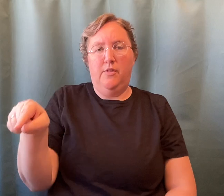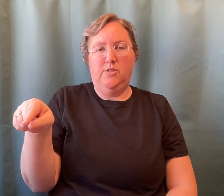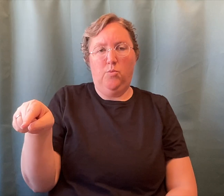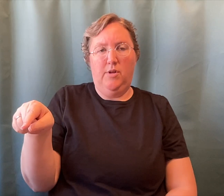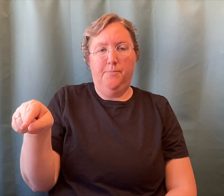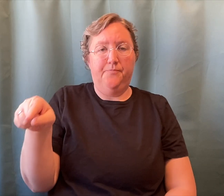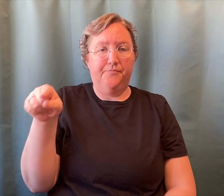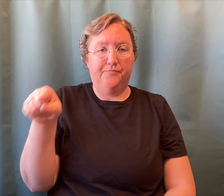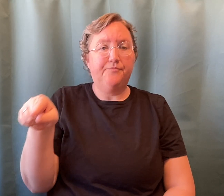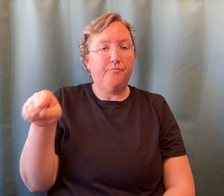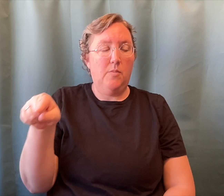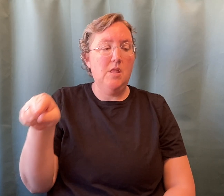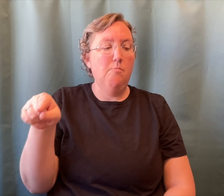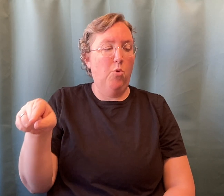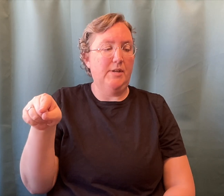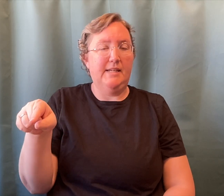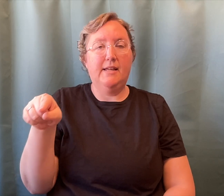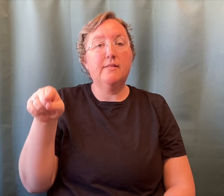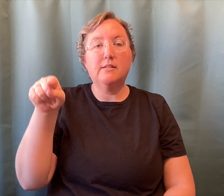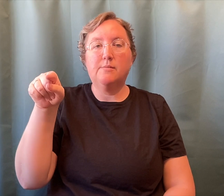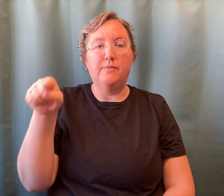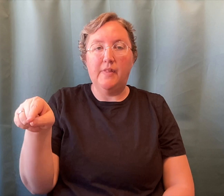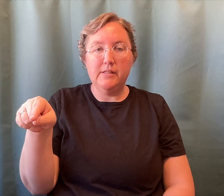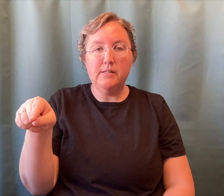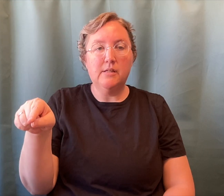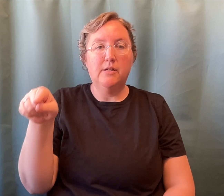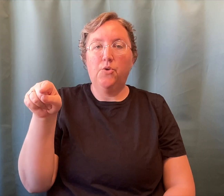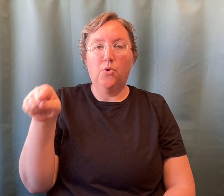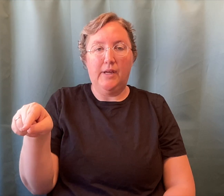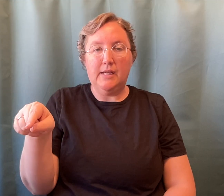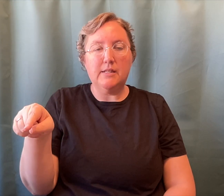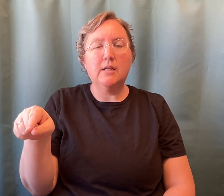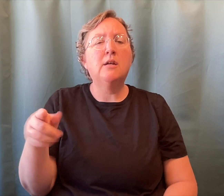This one, pointing at it, this is this or it.